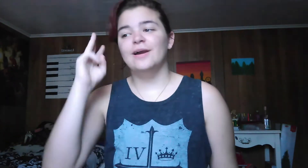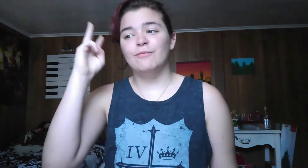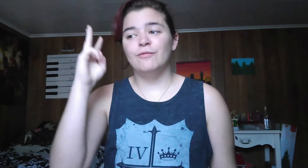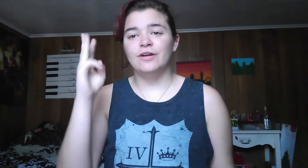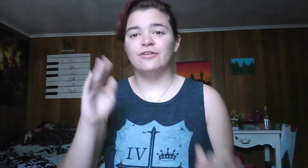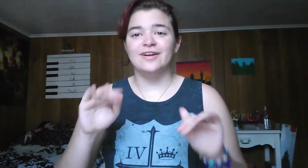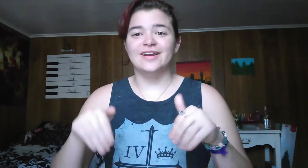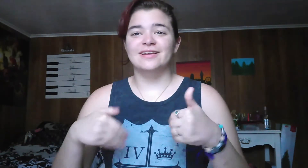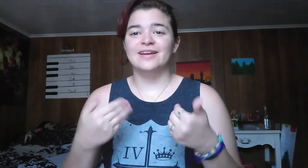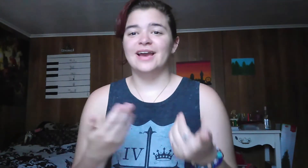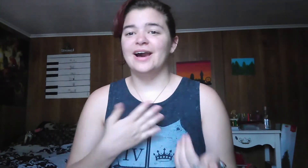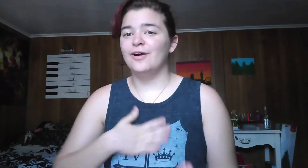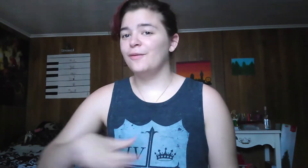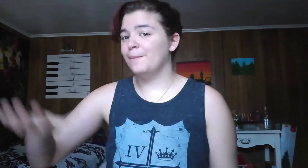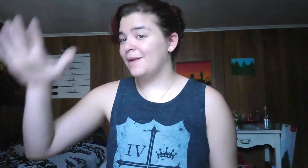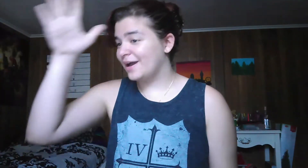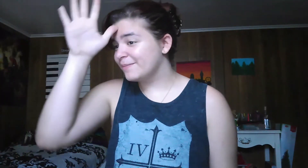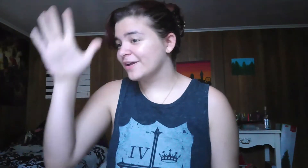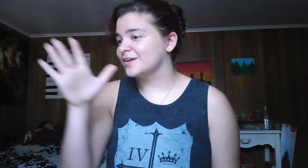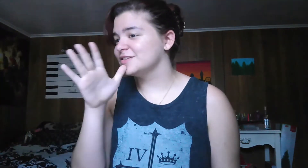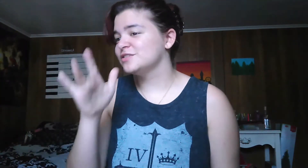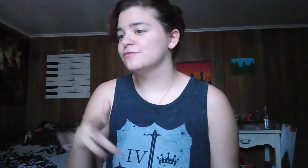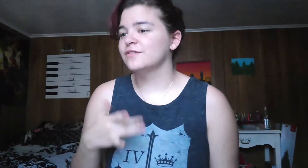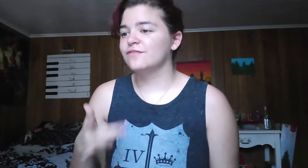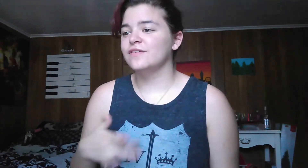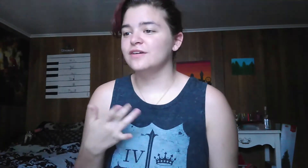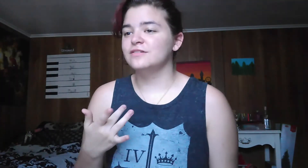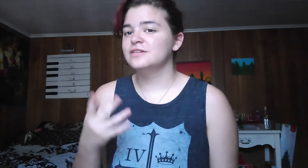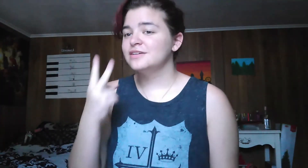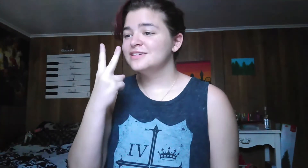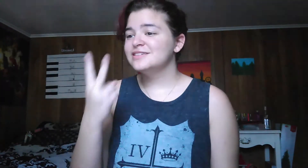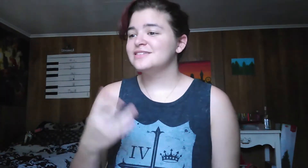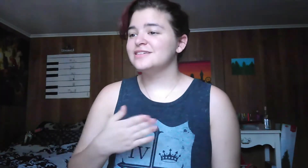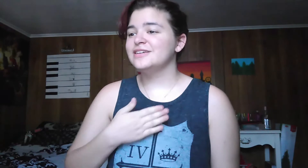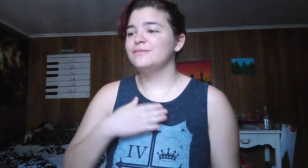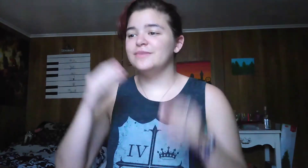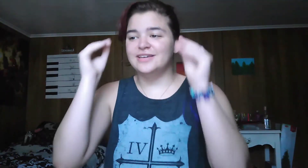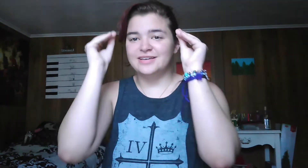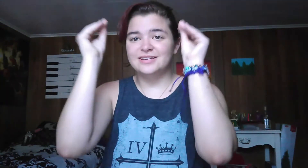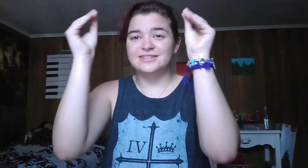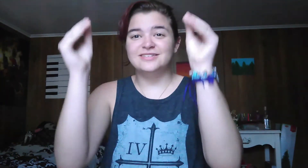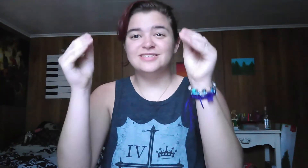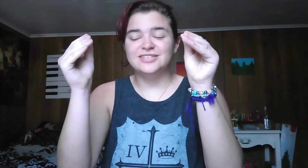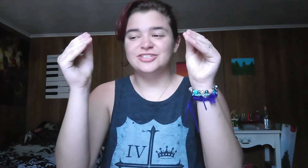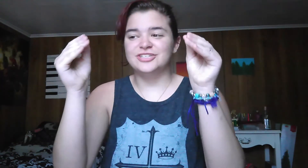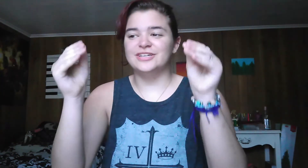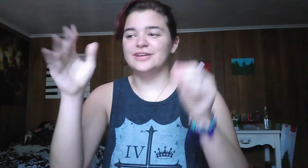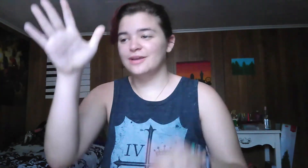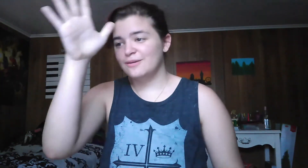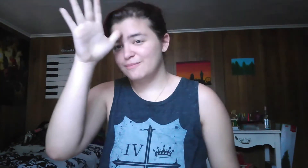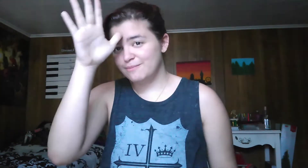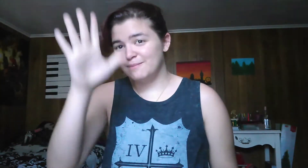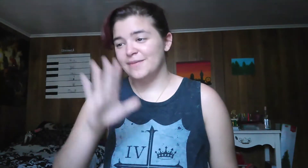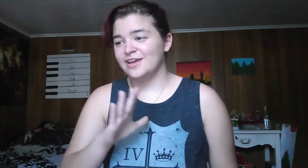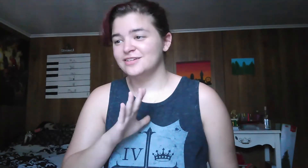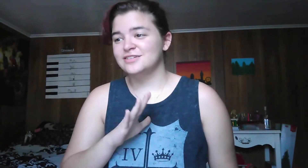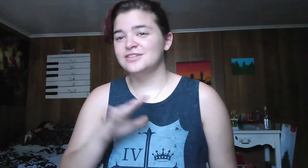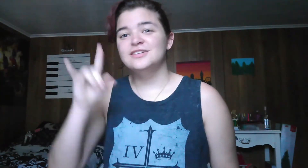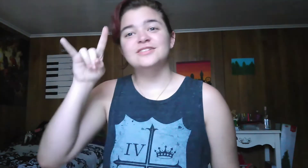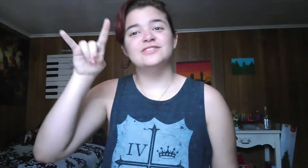I'm wondering how my parents would feel seeing me teaching men to